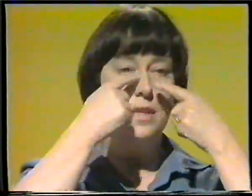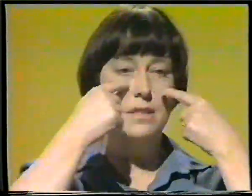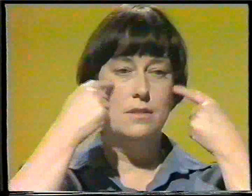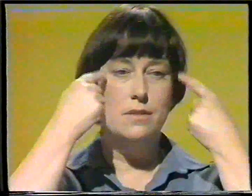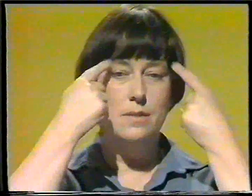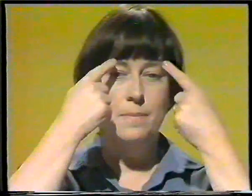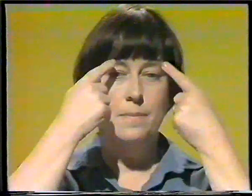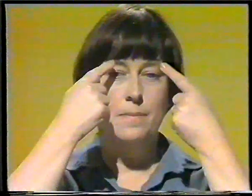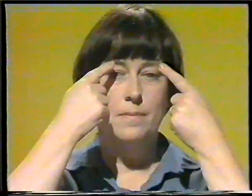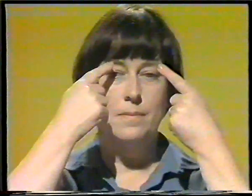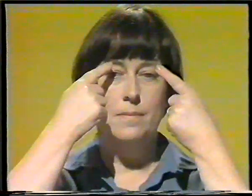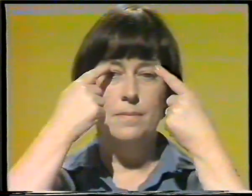Spectacles.